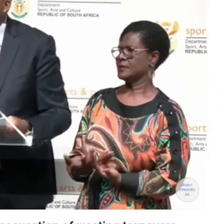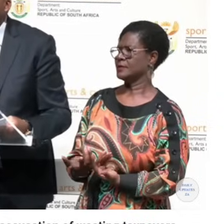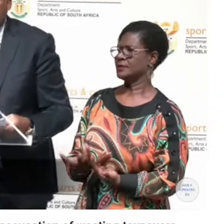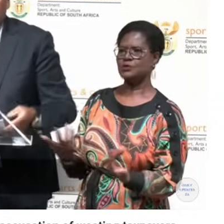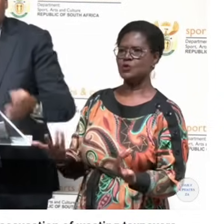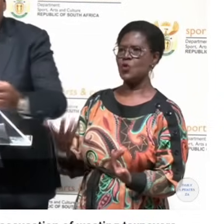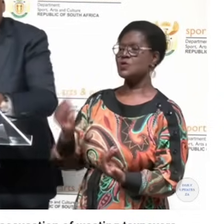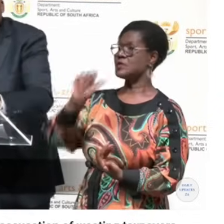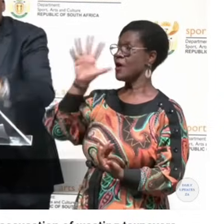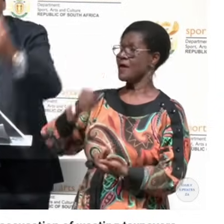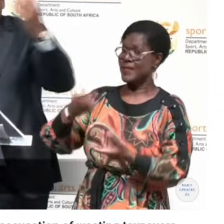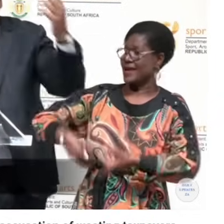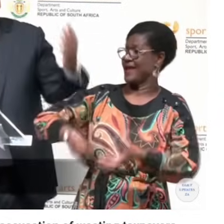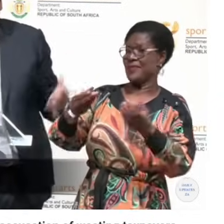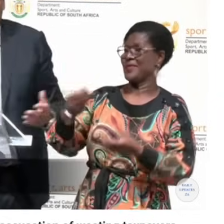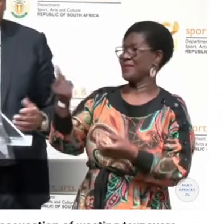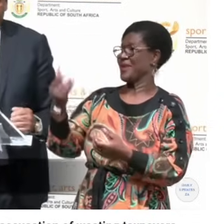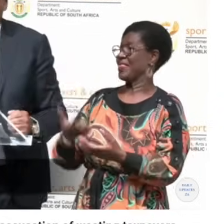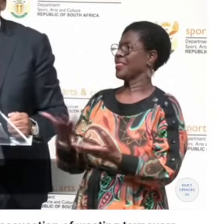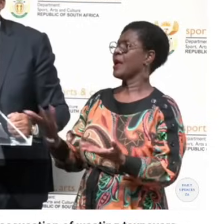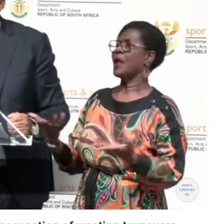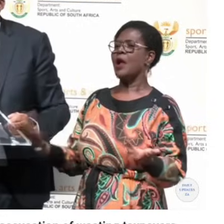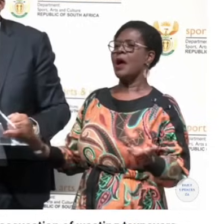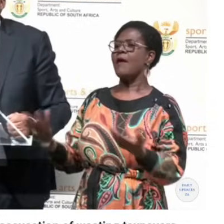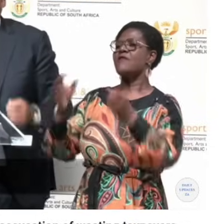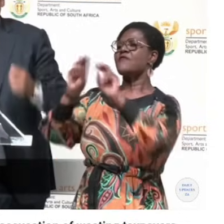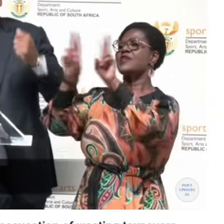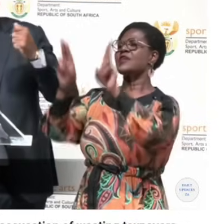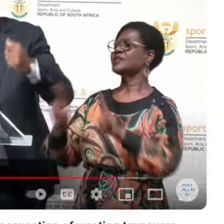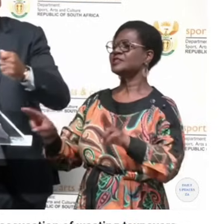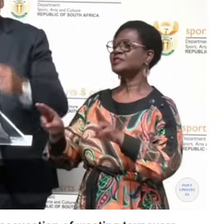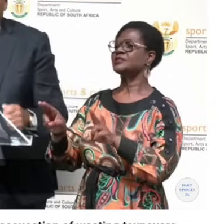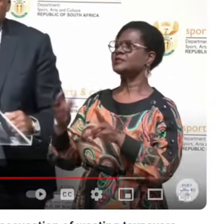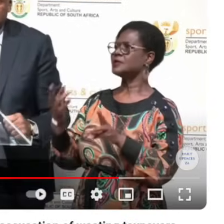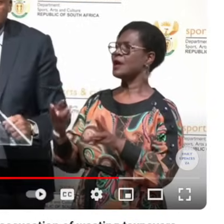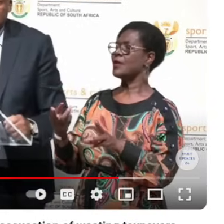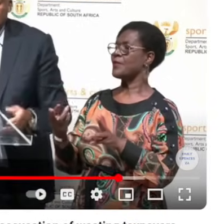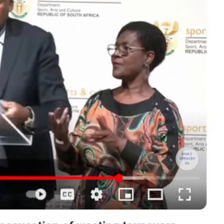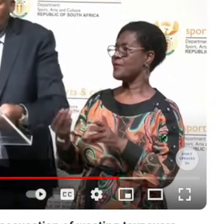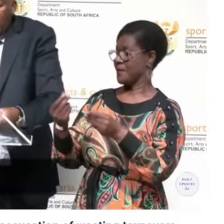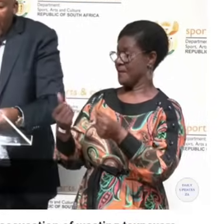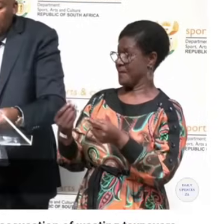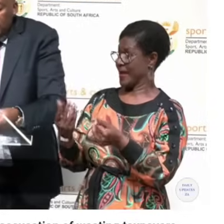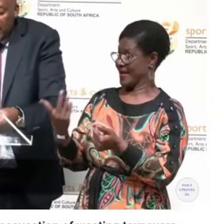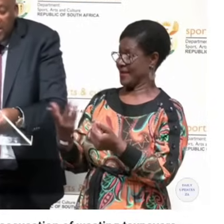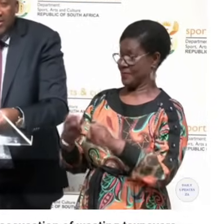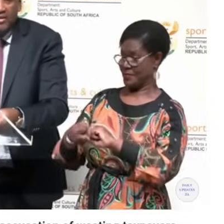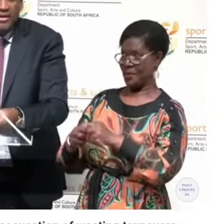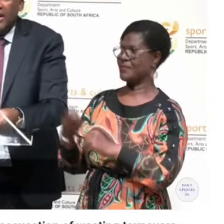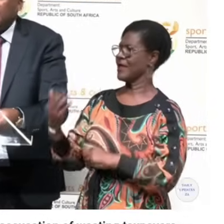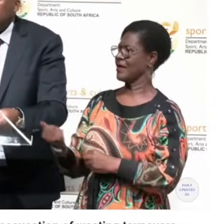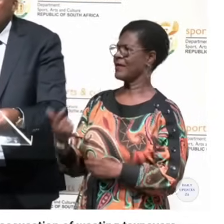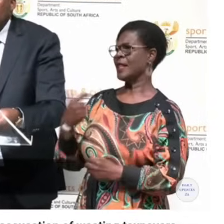Rugby. Most rugby unions around the world and federations are experiencing a cash crisis. When I looked at the